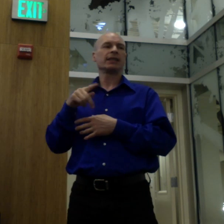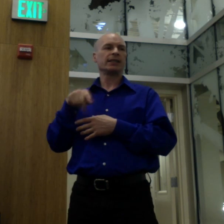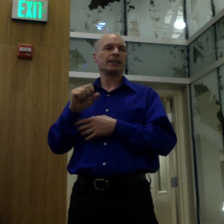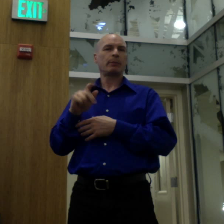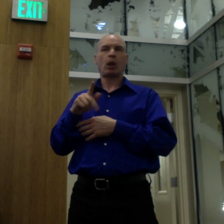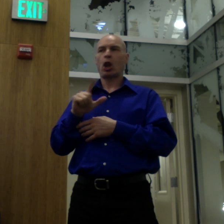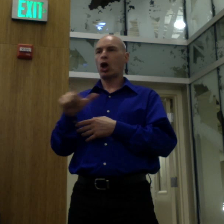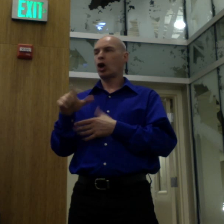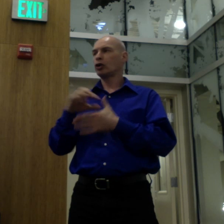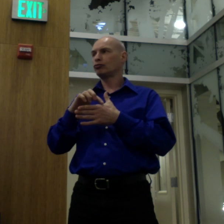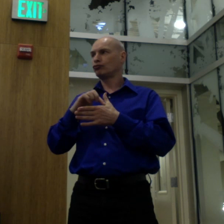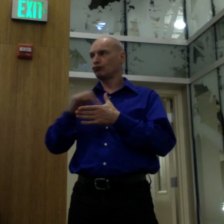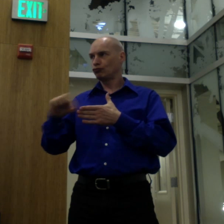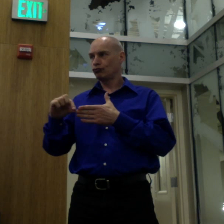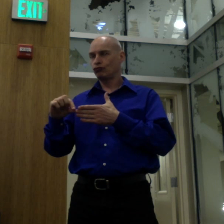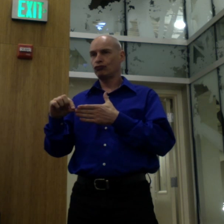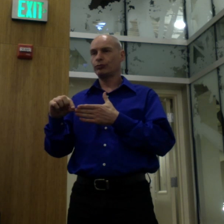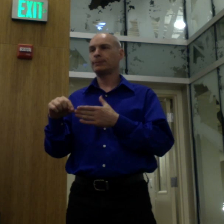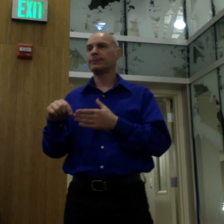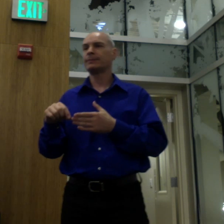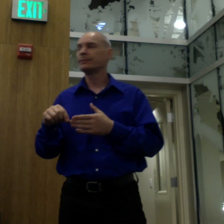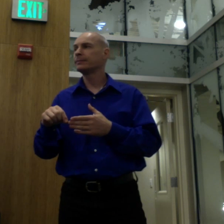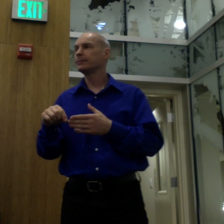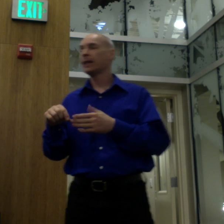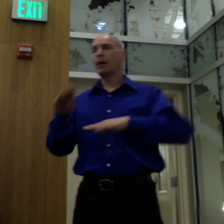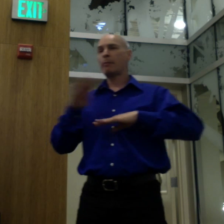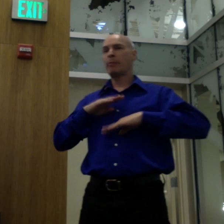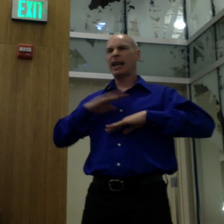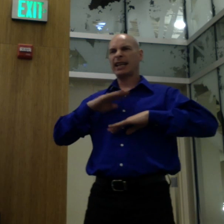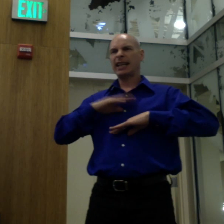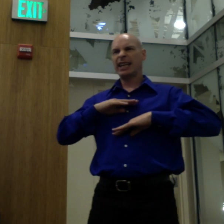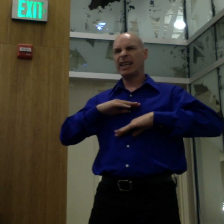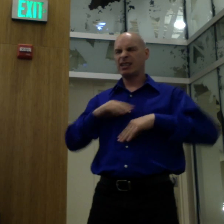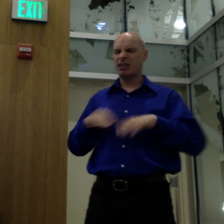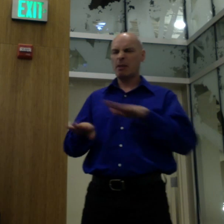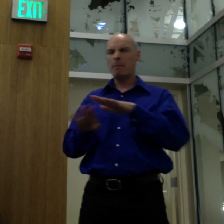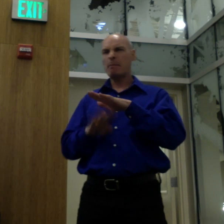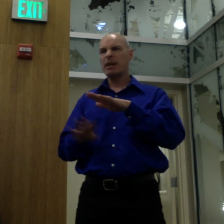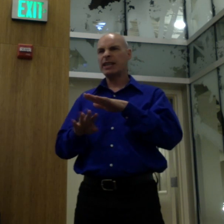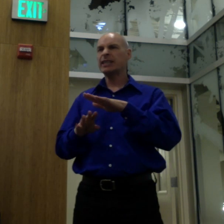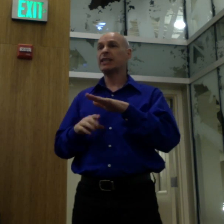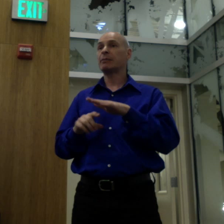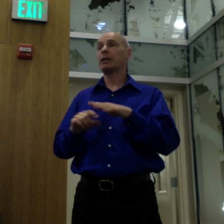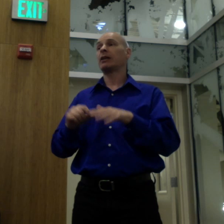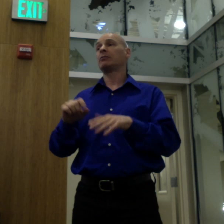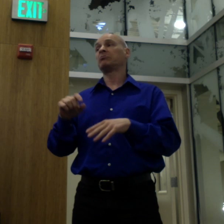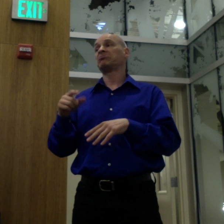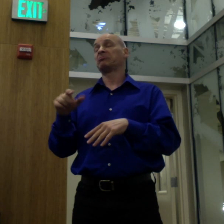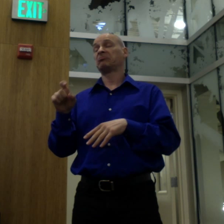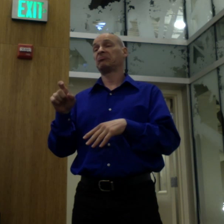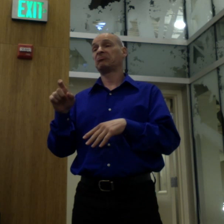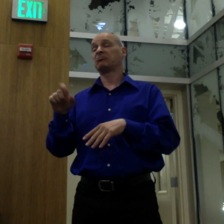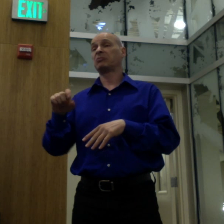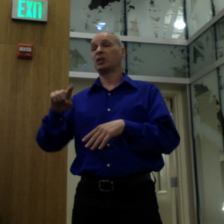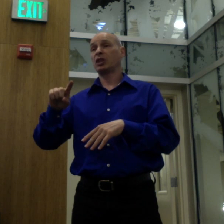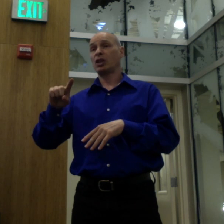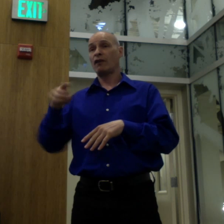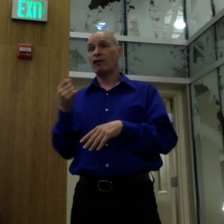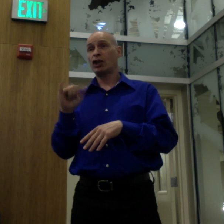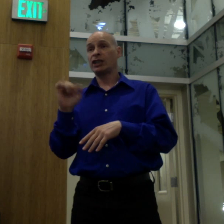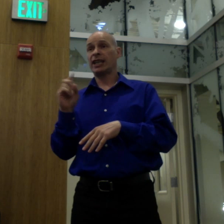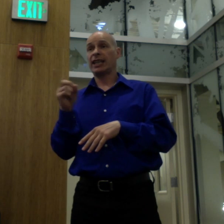emergency blankets, rudimentary, basic at best, but it is something, first aid kit, bug